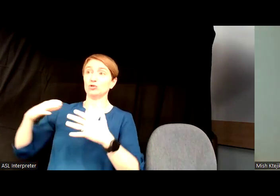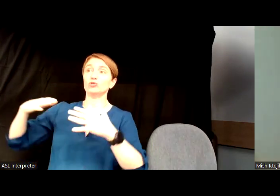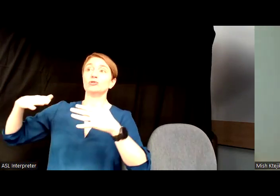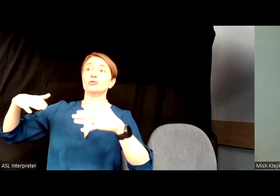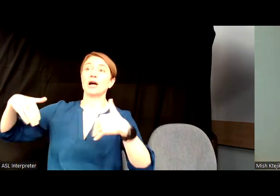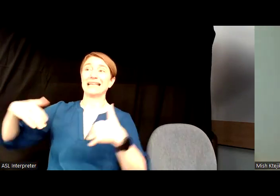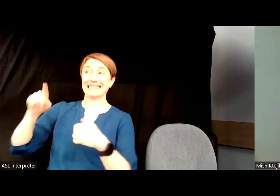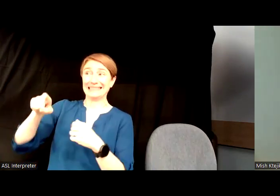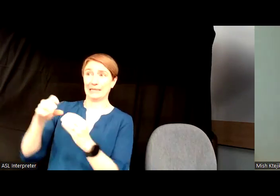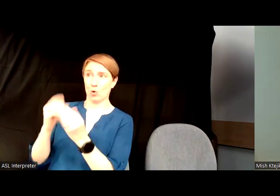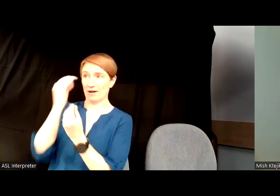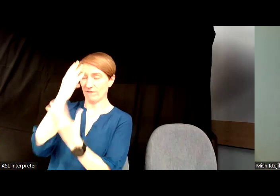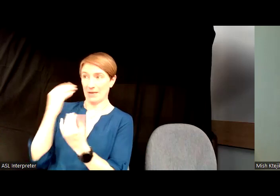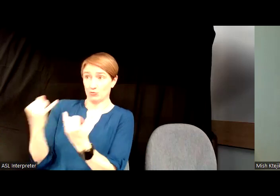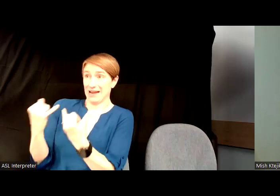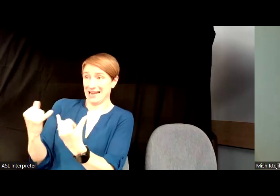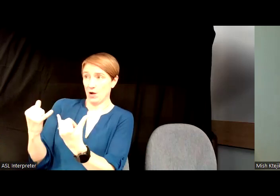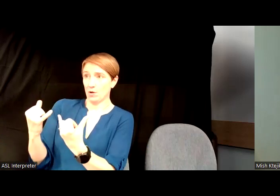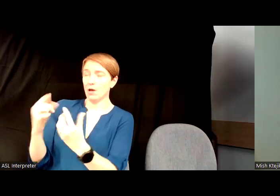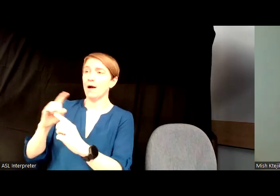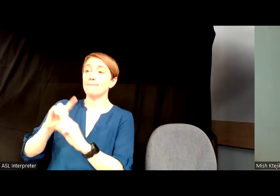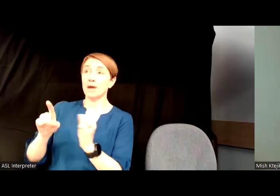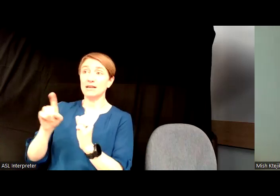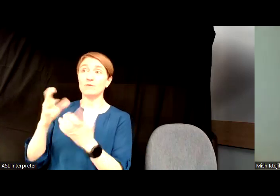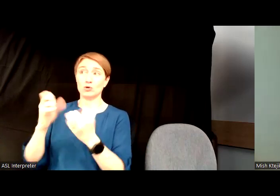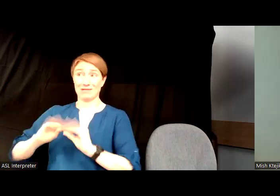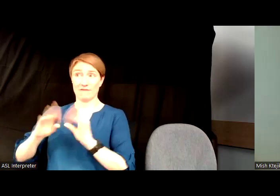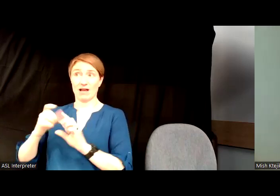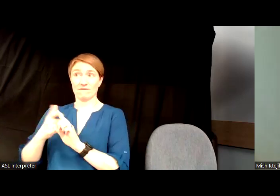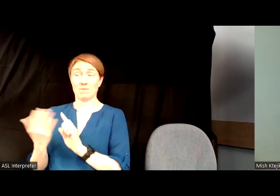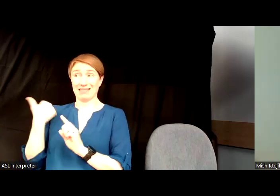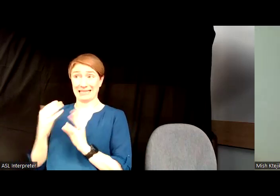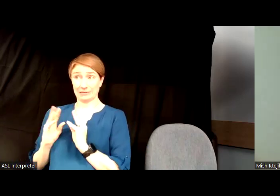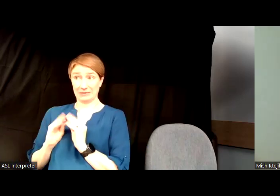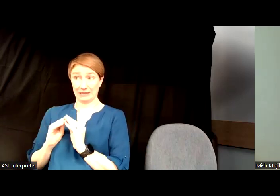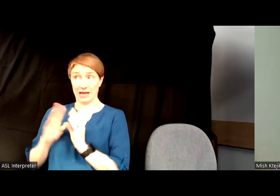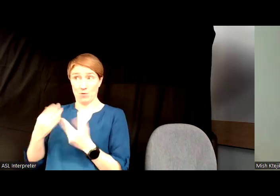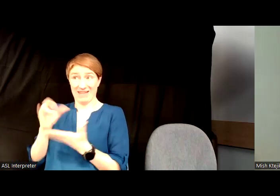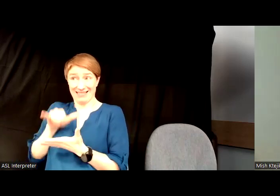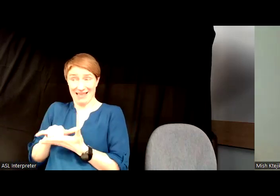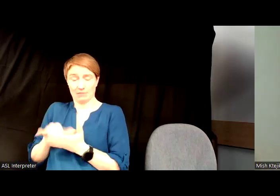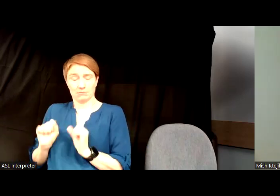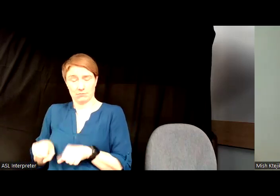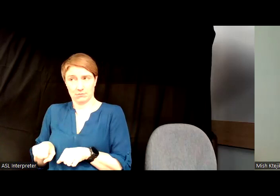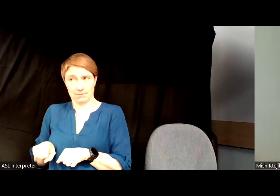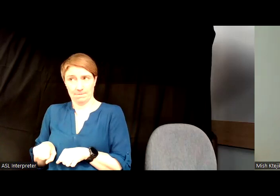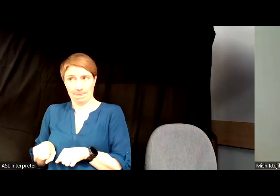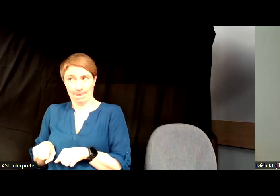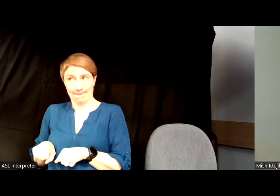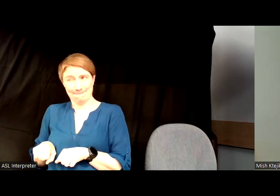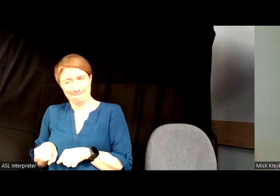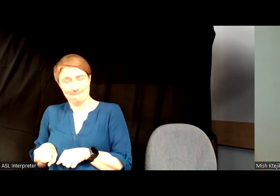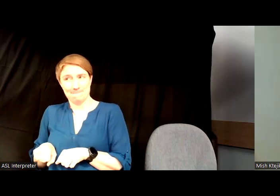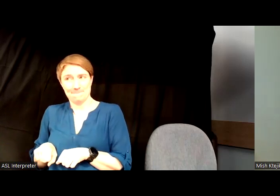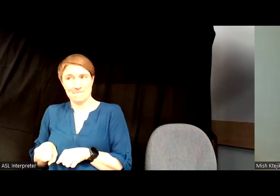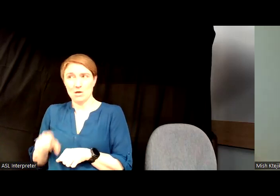narrow what you said last time and want to provide that information. So I think at this point,